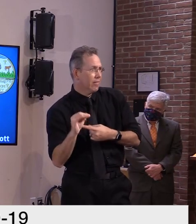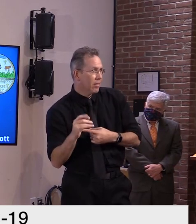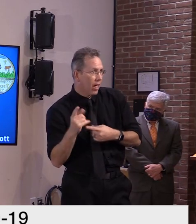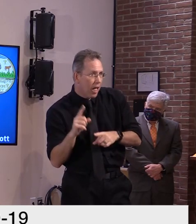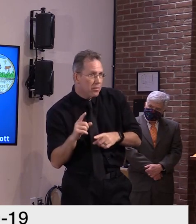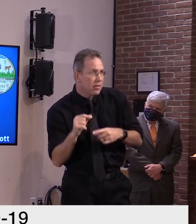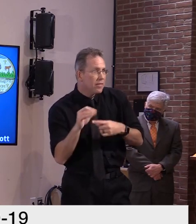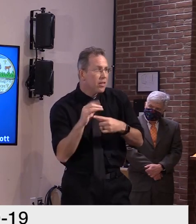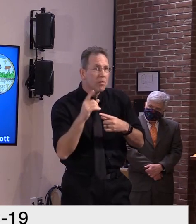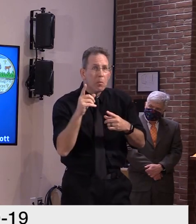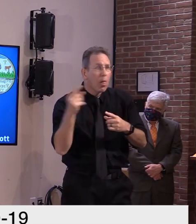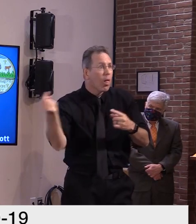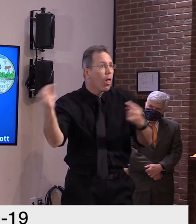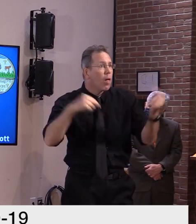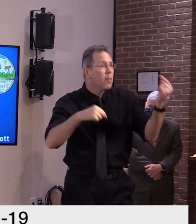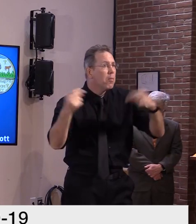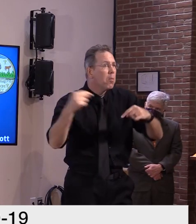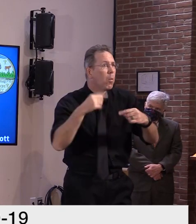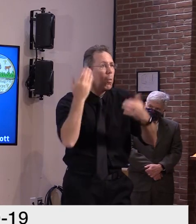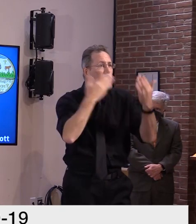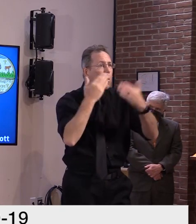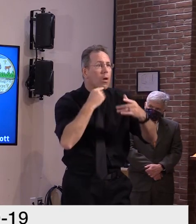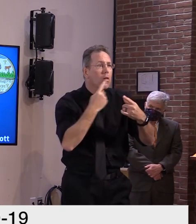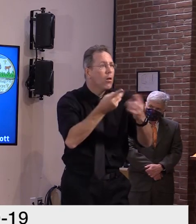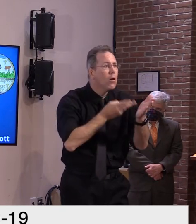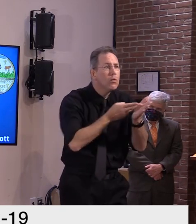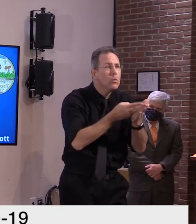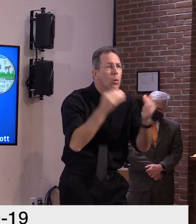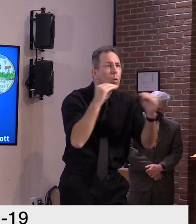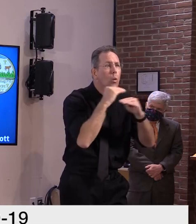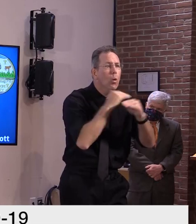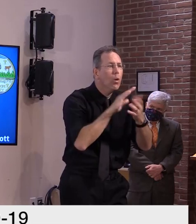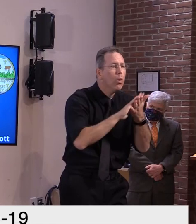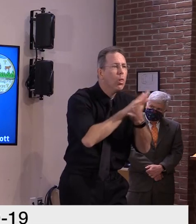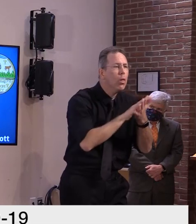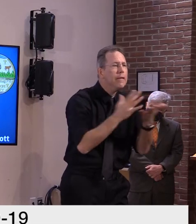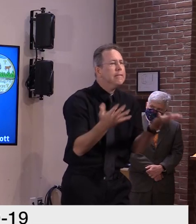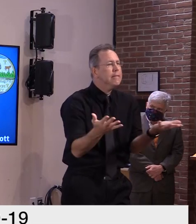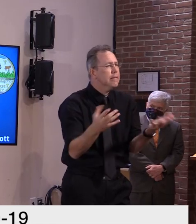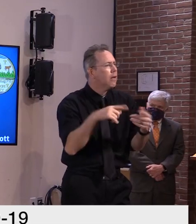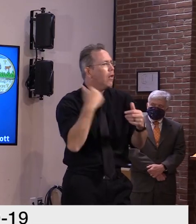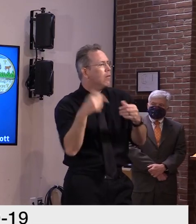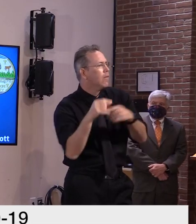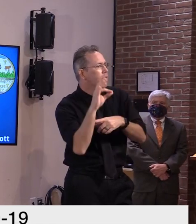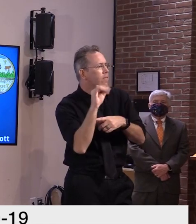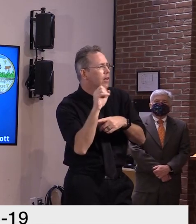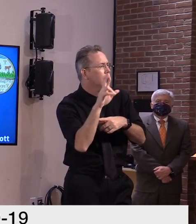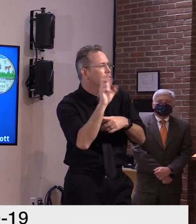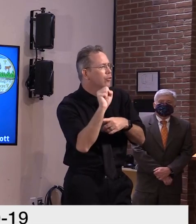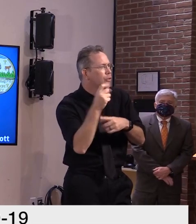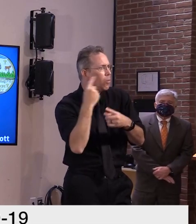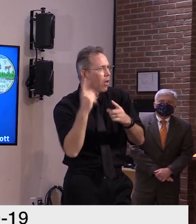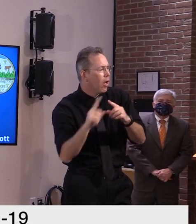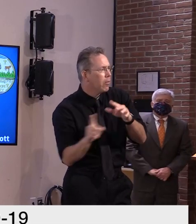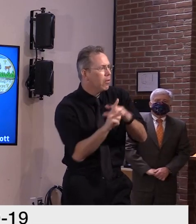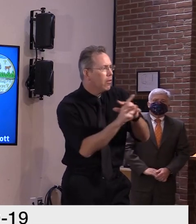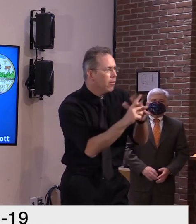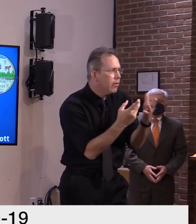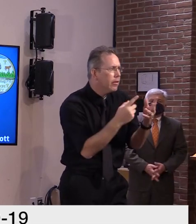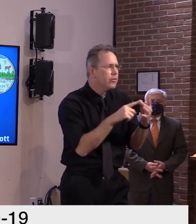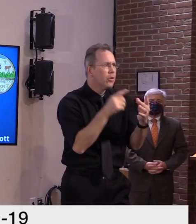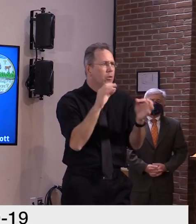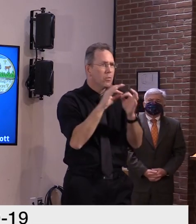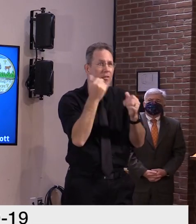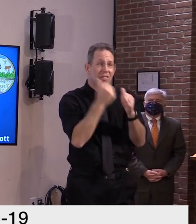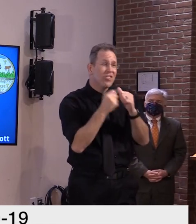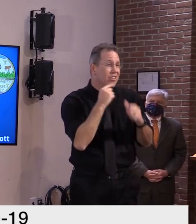quarantine, because pretty much you've seen the map, all travel involves quarantine at this point. And the other thing would be the size